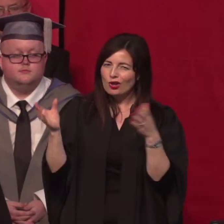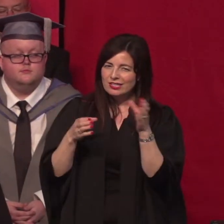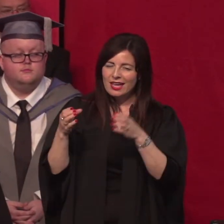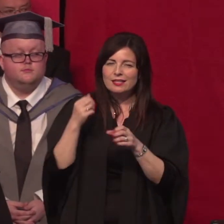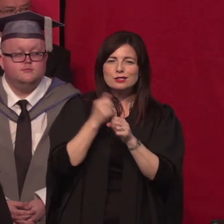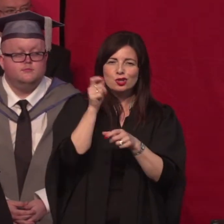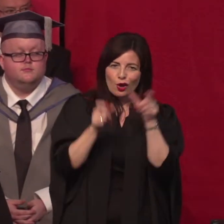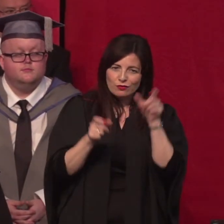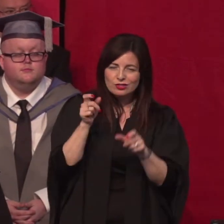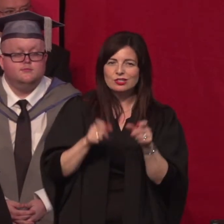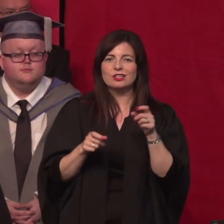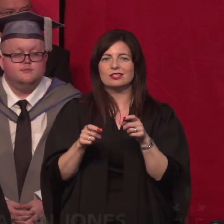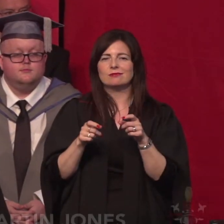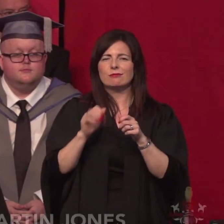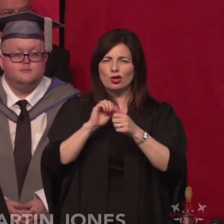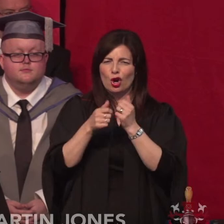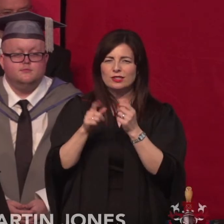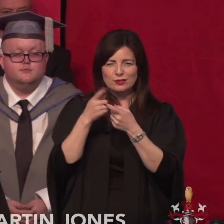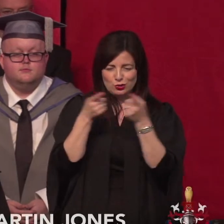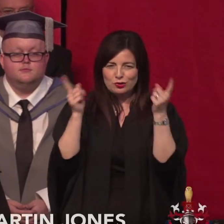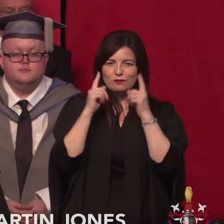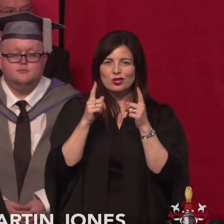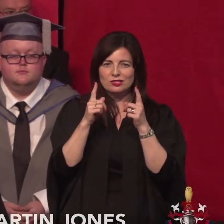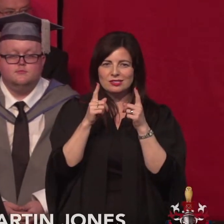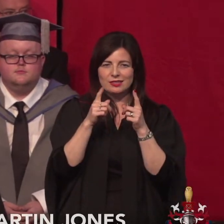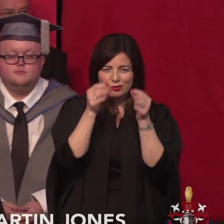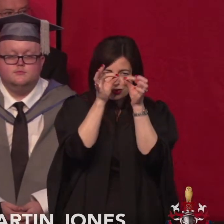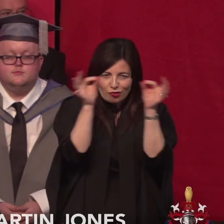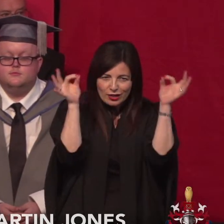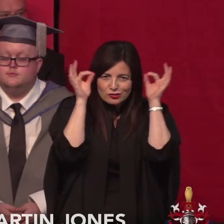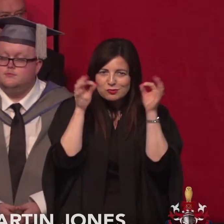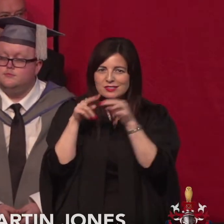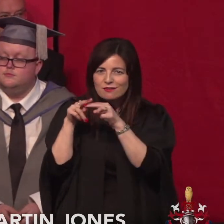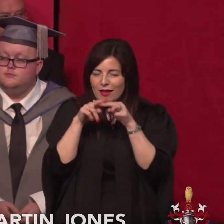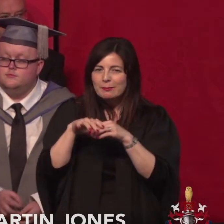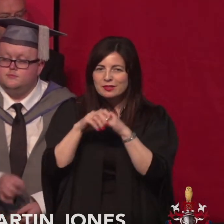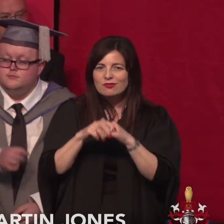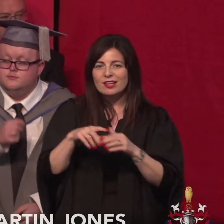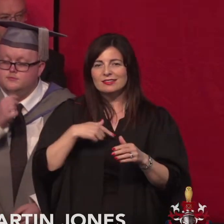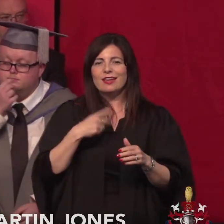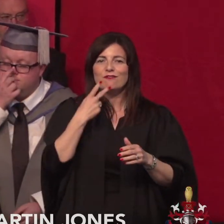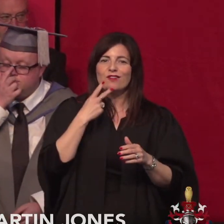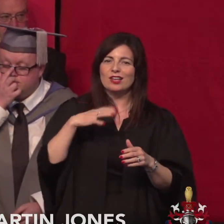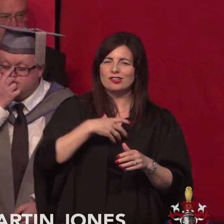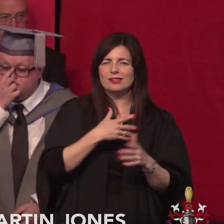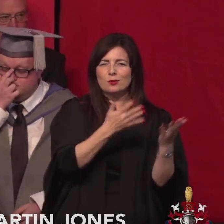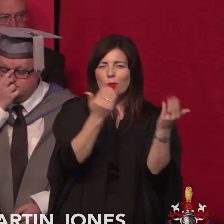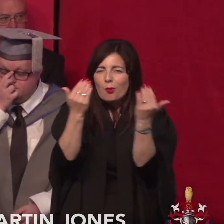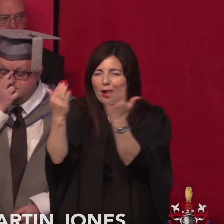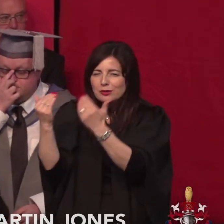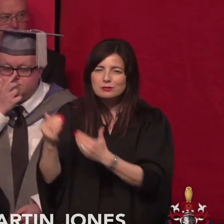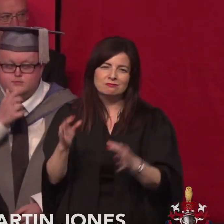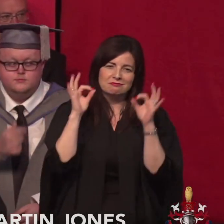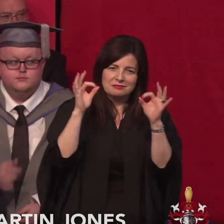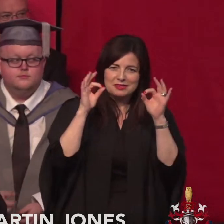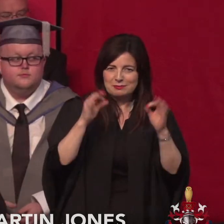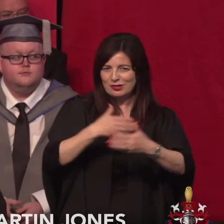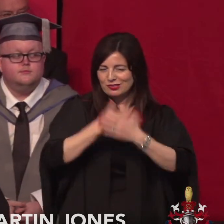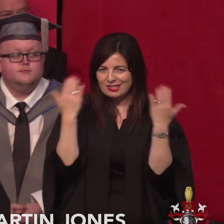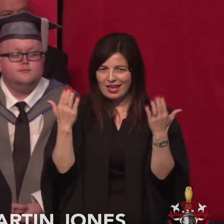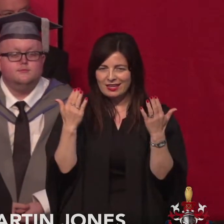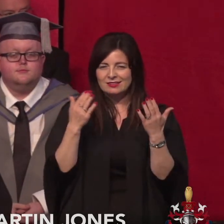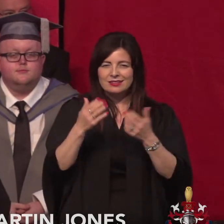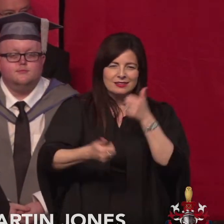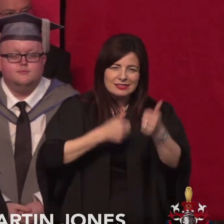governors, colleagues from around the university, graduands and your family and friends, as Vice-Chancellor, I warmly welcome you all on this very special occasion,